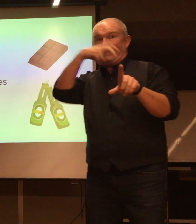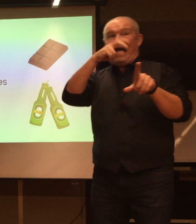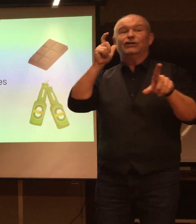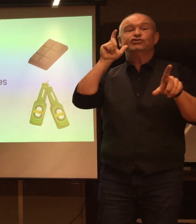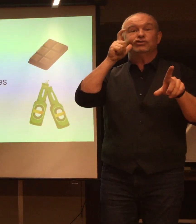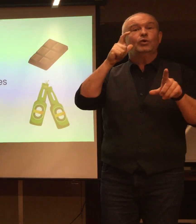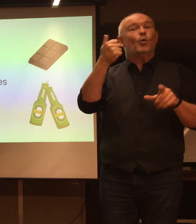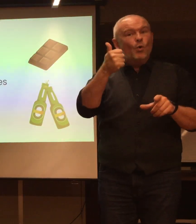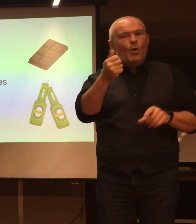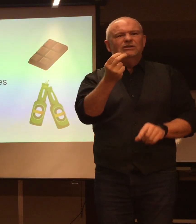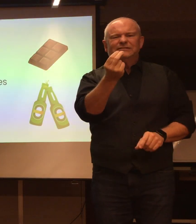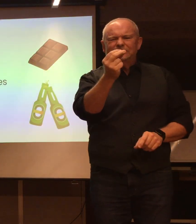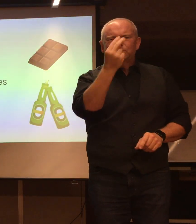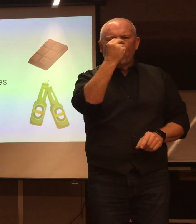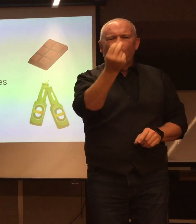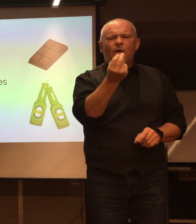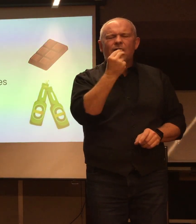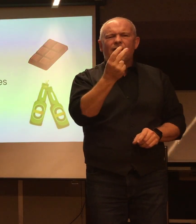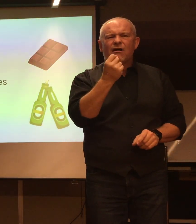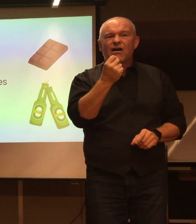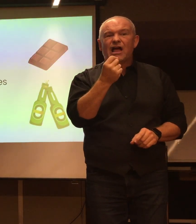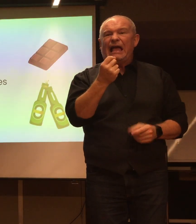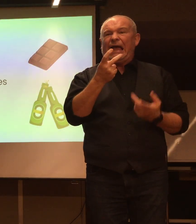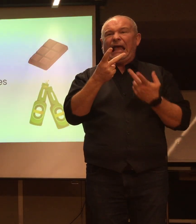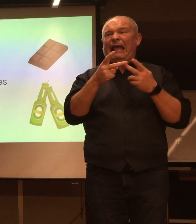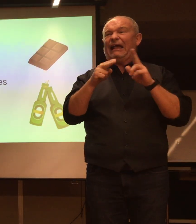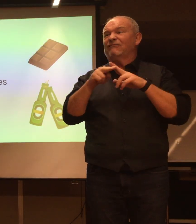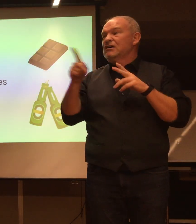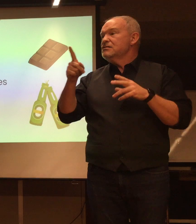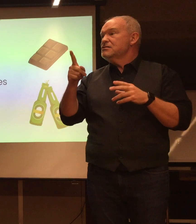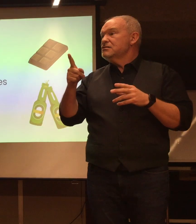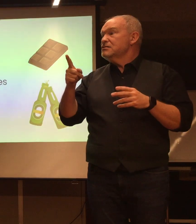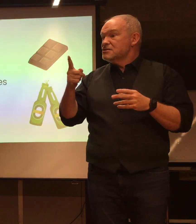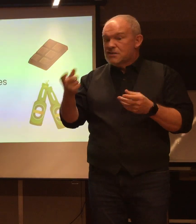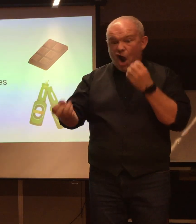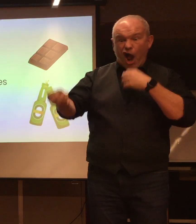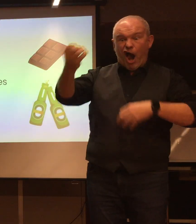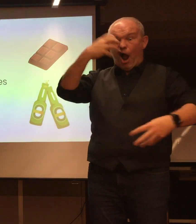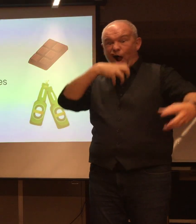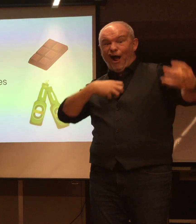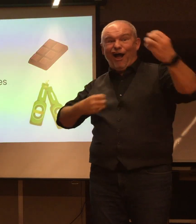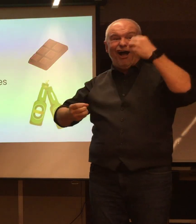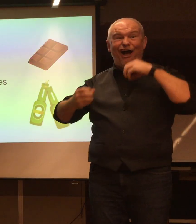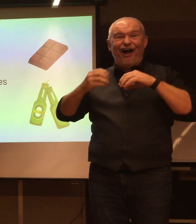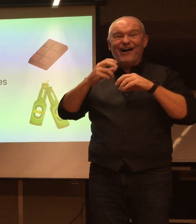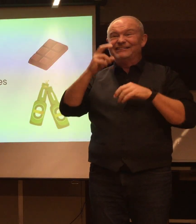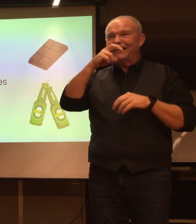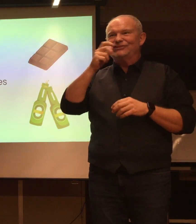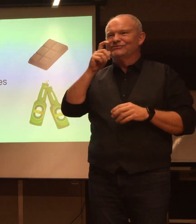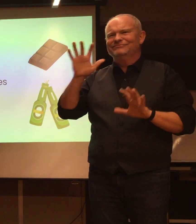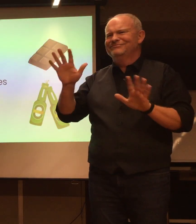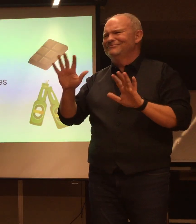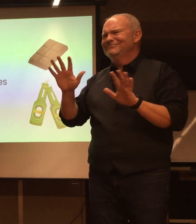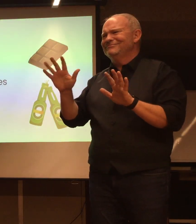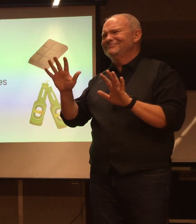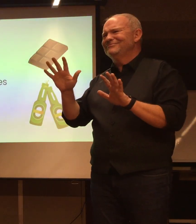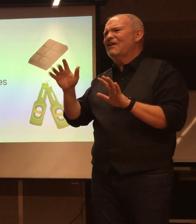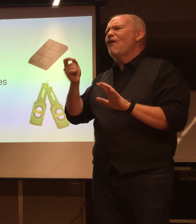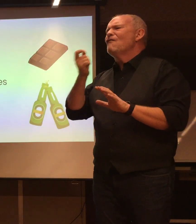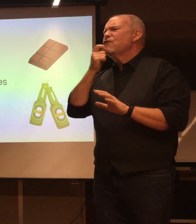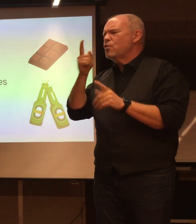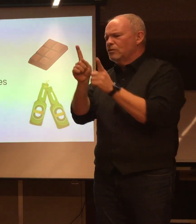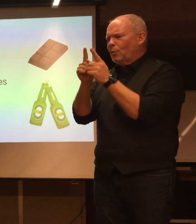small amounts, but just if you're not going through it all the time in massive amounts, it's good just a